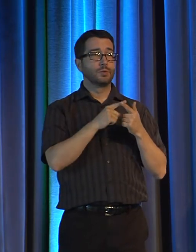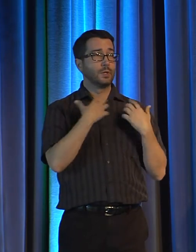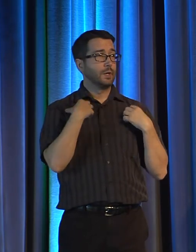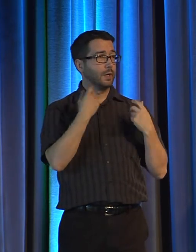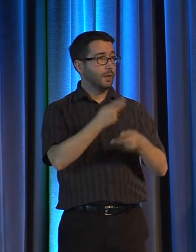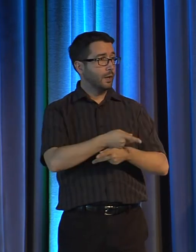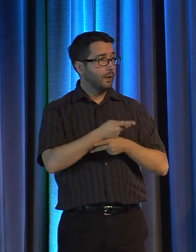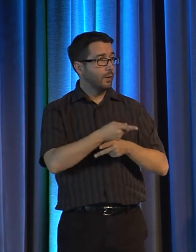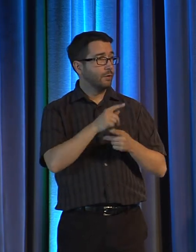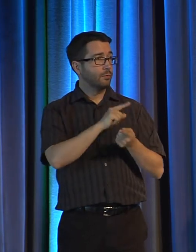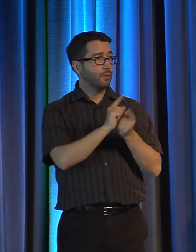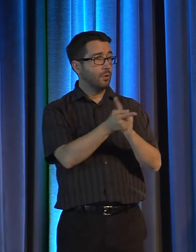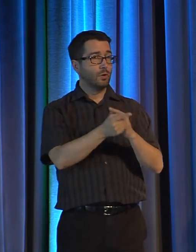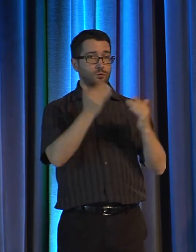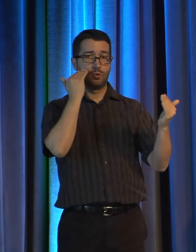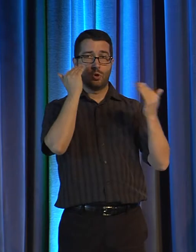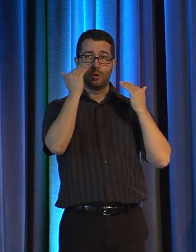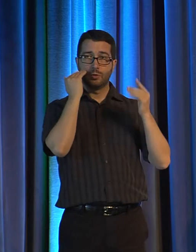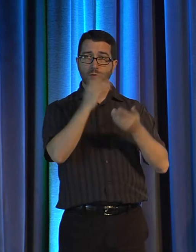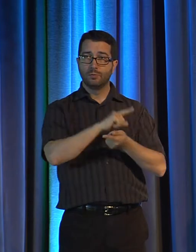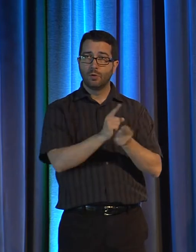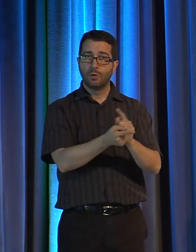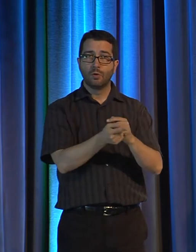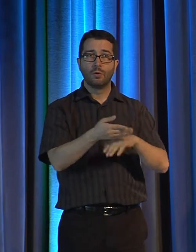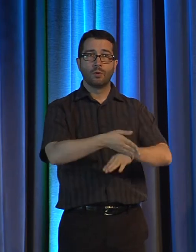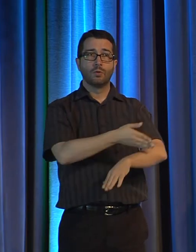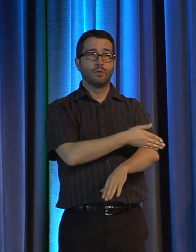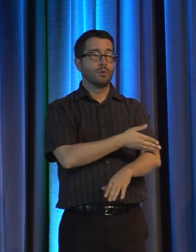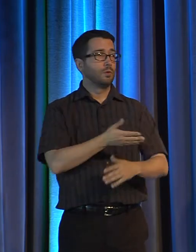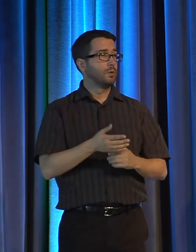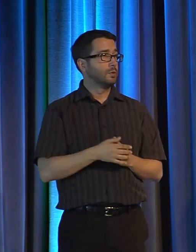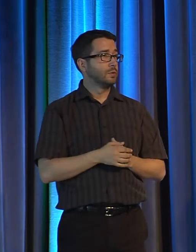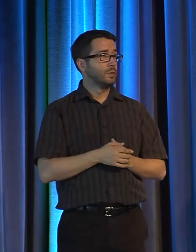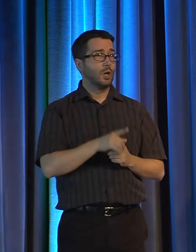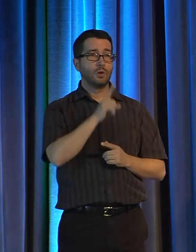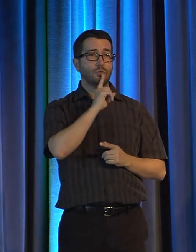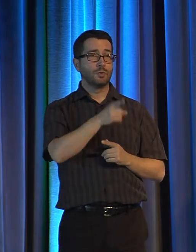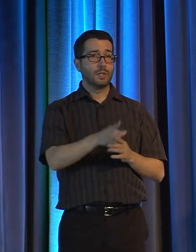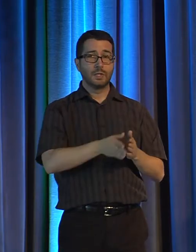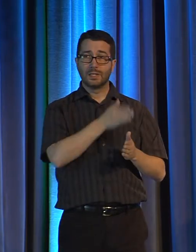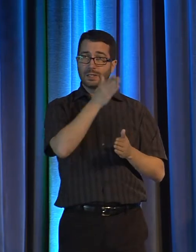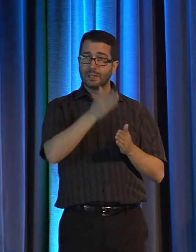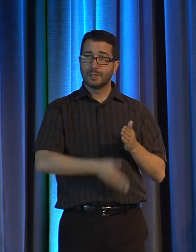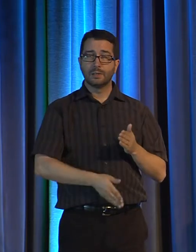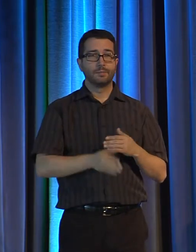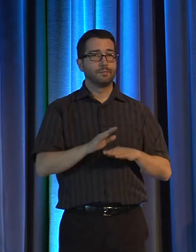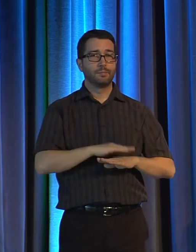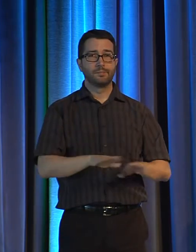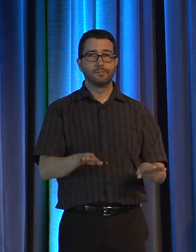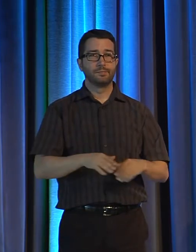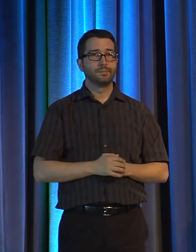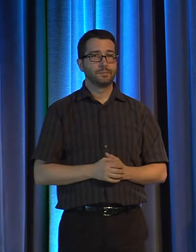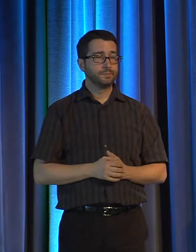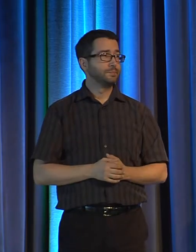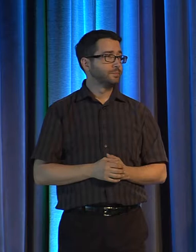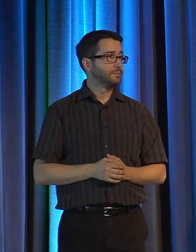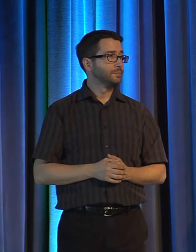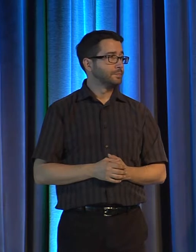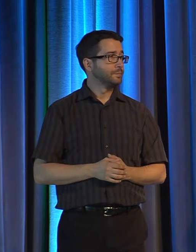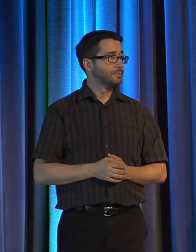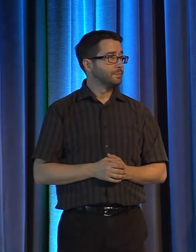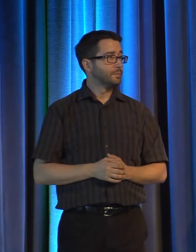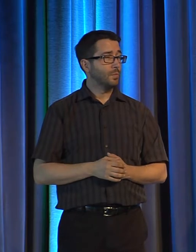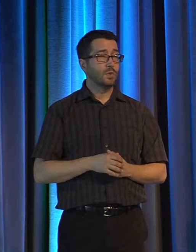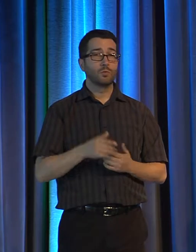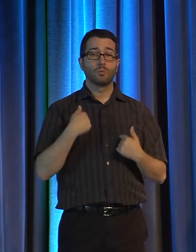evolves, our knowledge evolves. There is no finish line, and that's how we have to think about it. So as chair